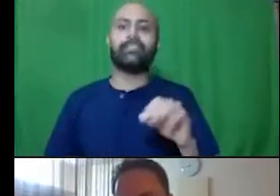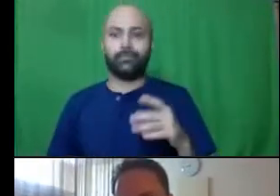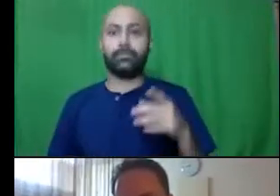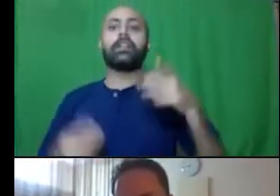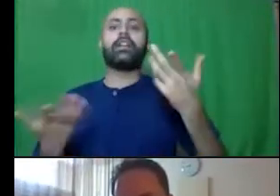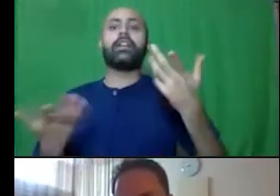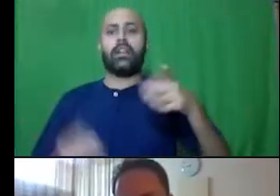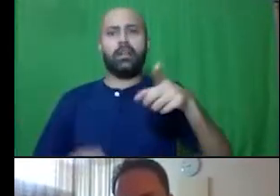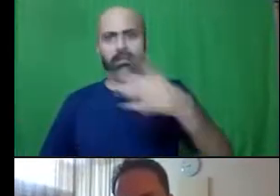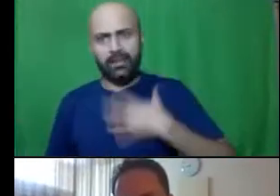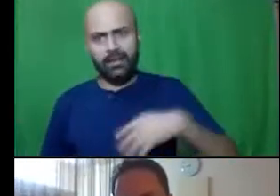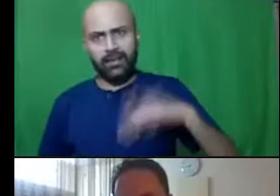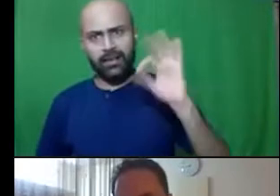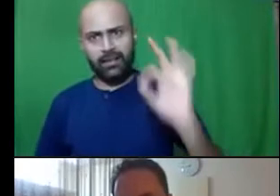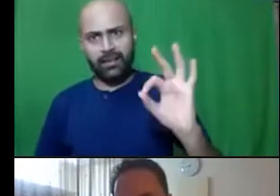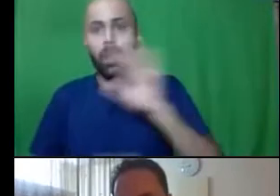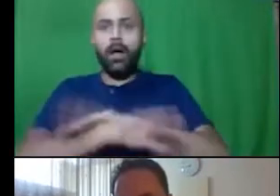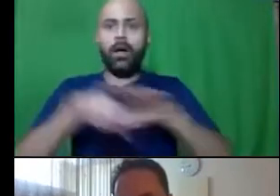ask.